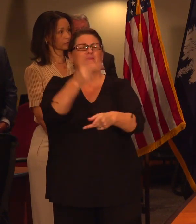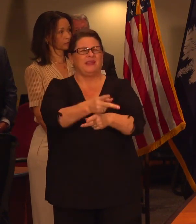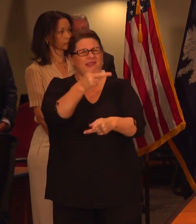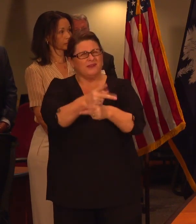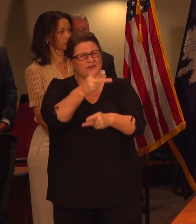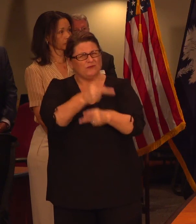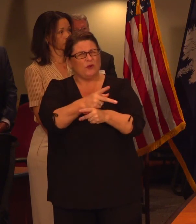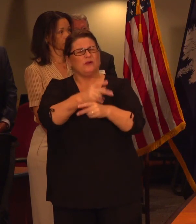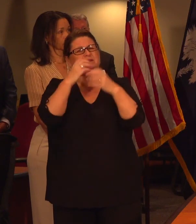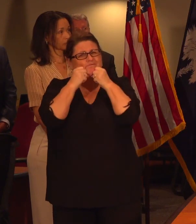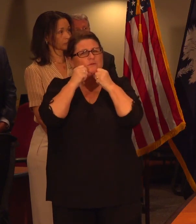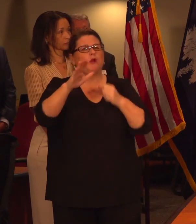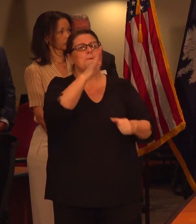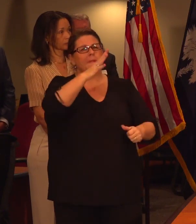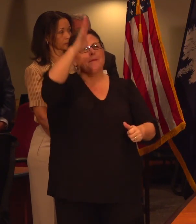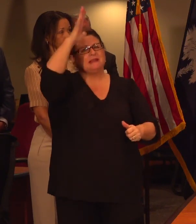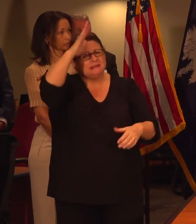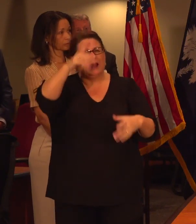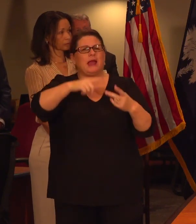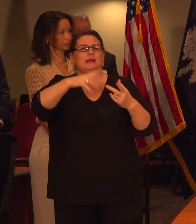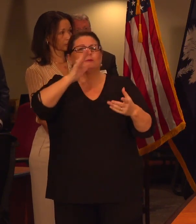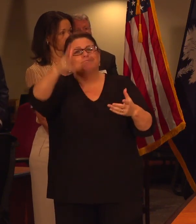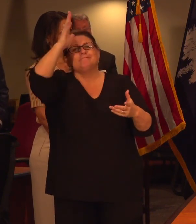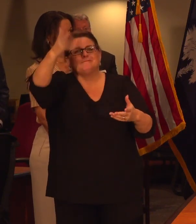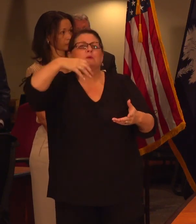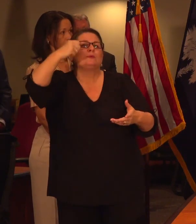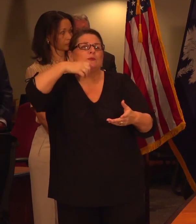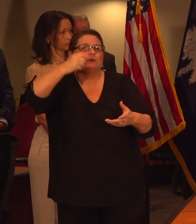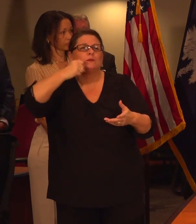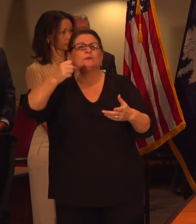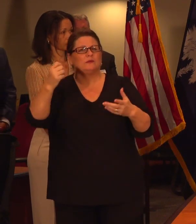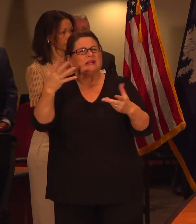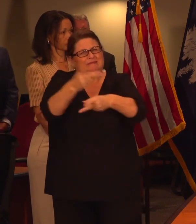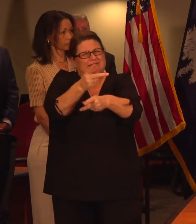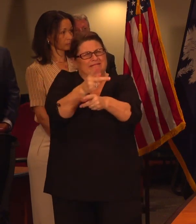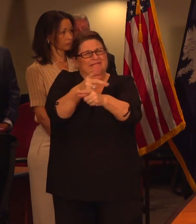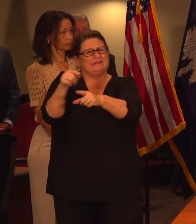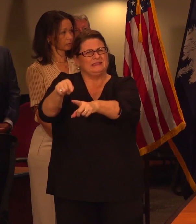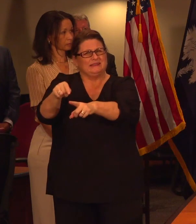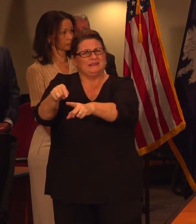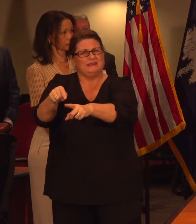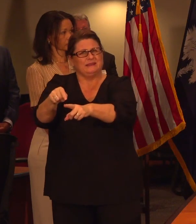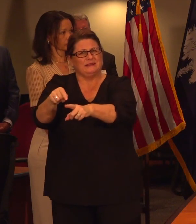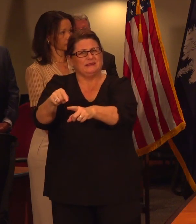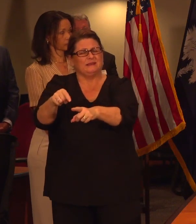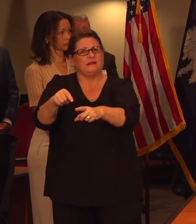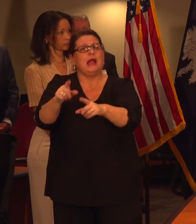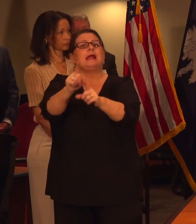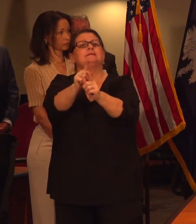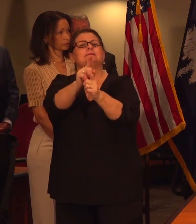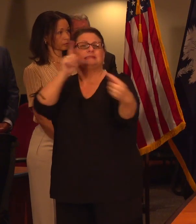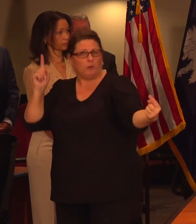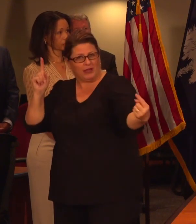about your mama, your daddy, your older people. Be careful about them, and remember that the social isolation